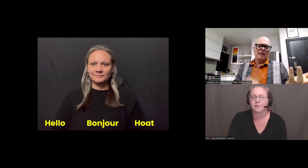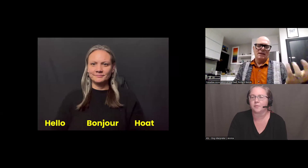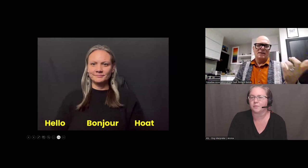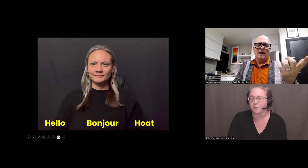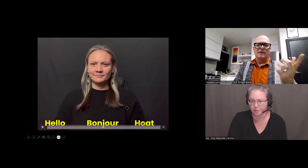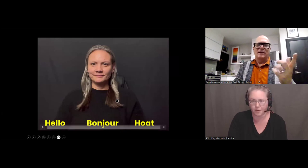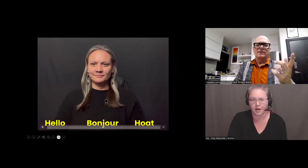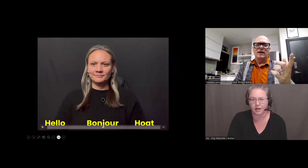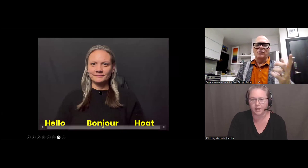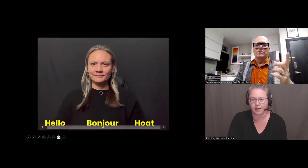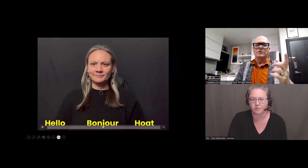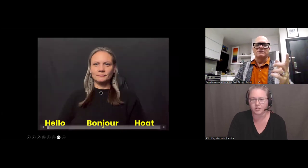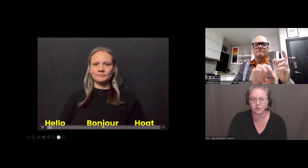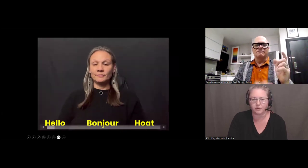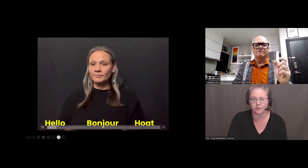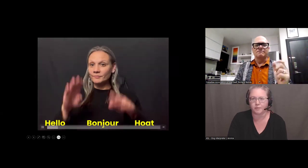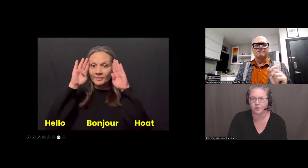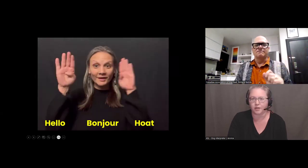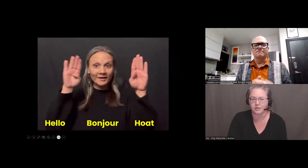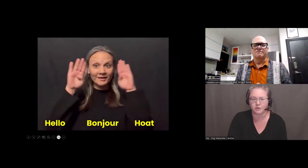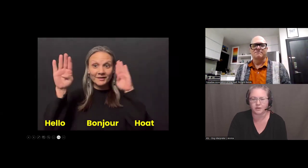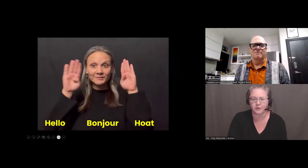Um, I am just going from memory on this one though.